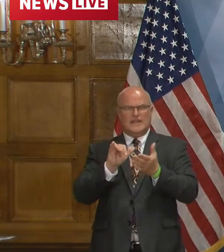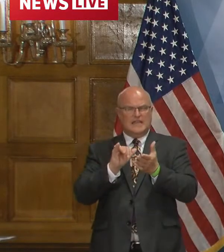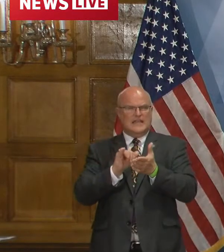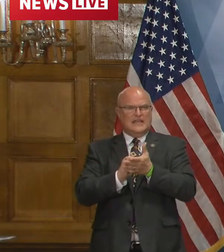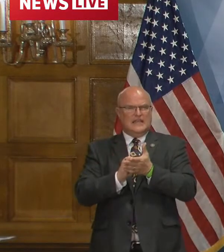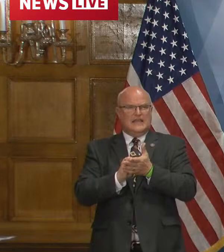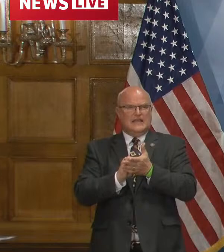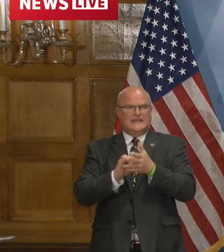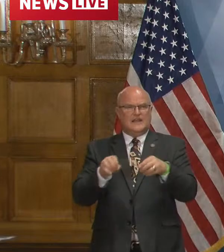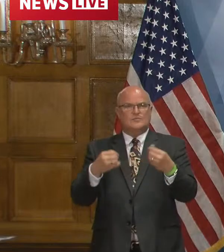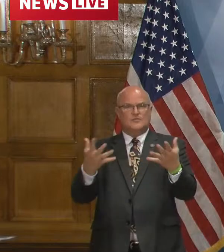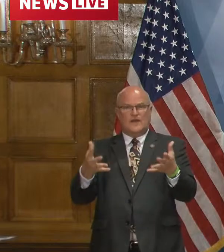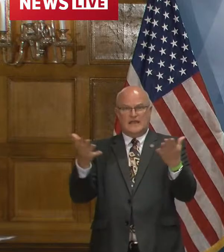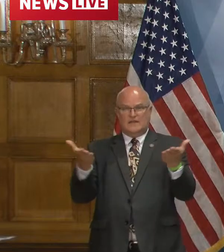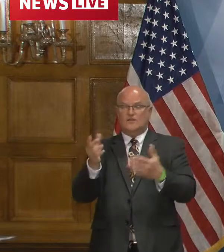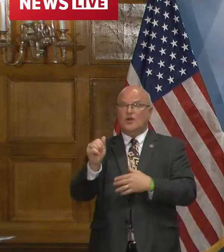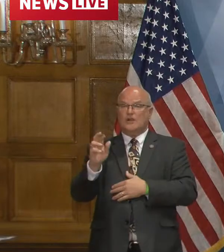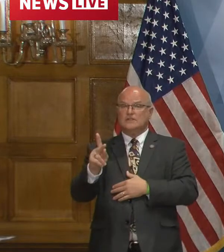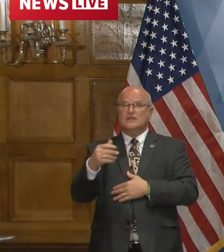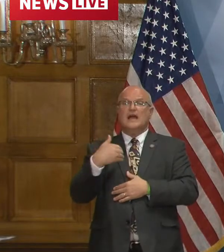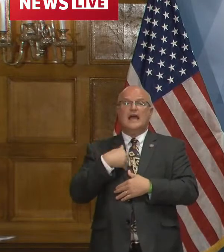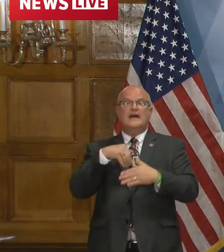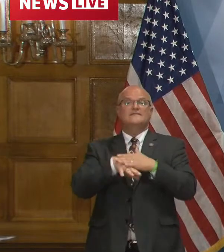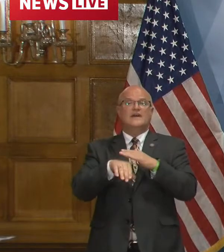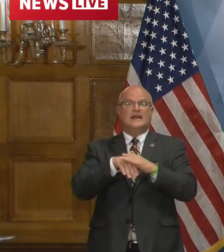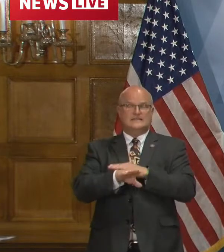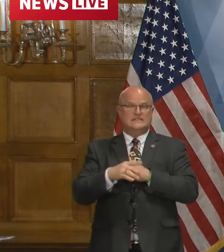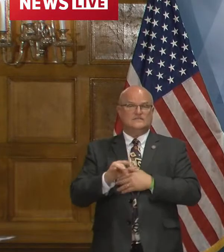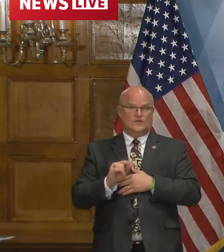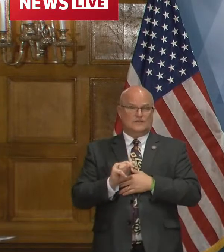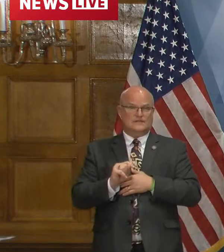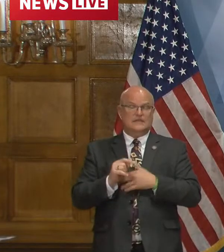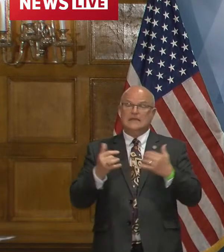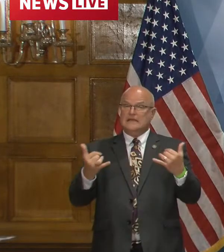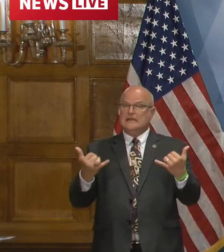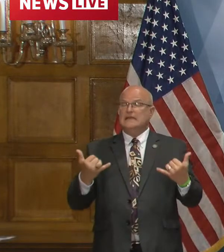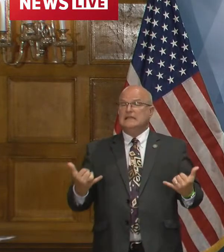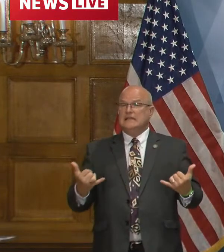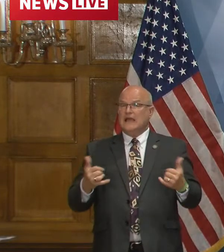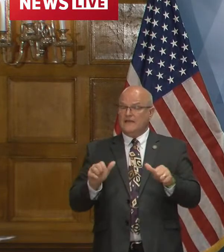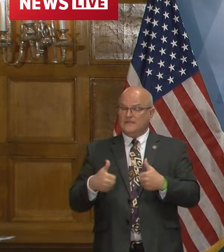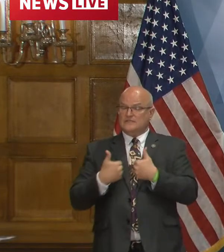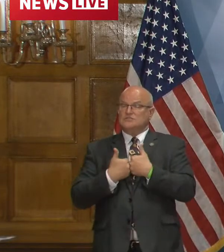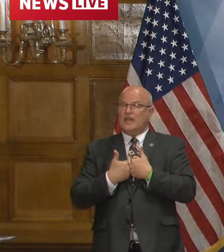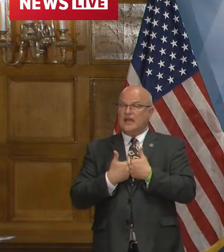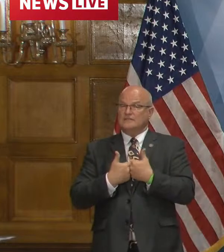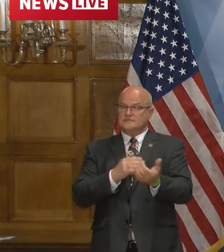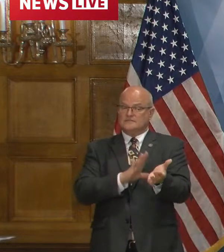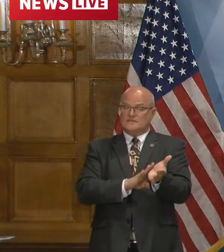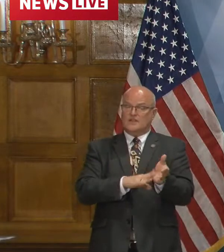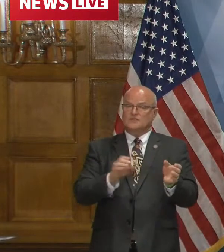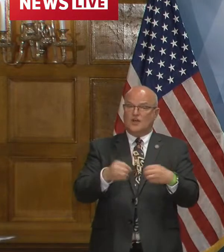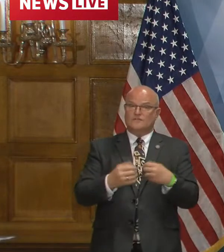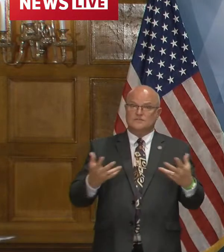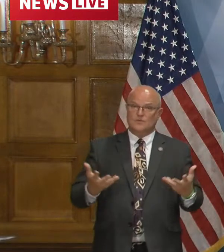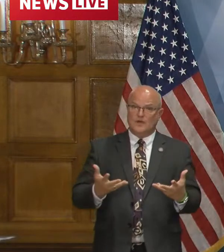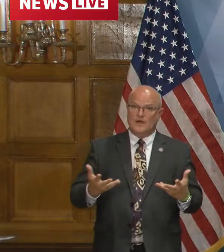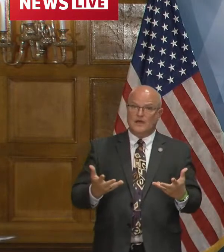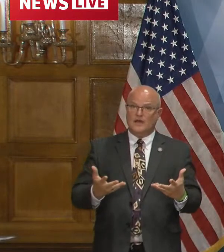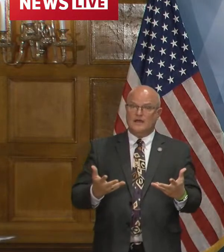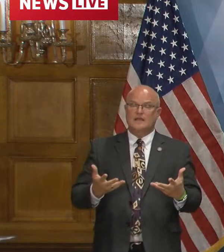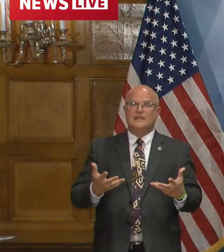are providers in Arkansas that have access to it. Now, the challenge in a physician's office is